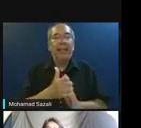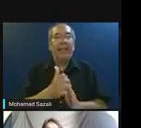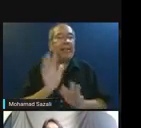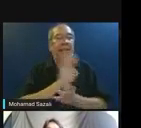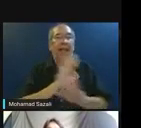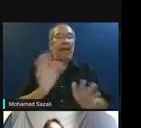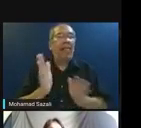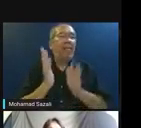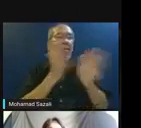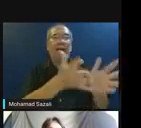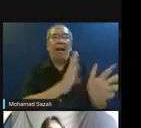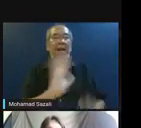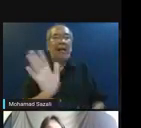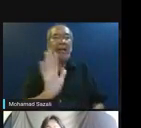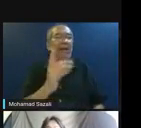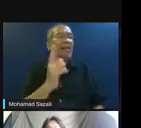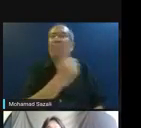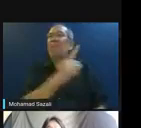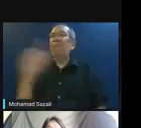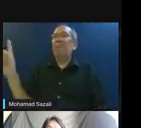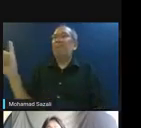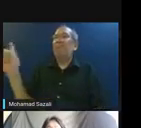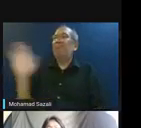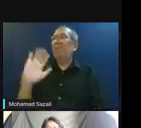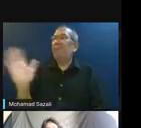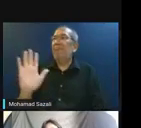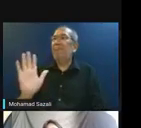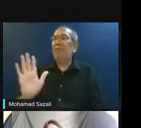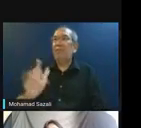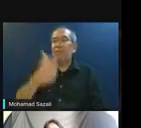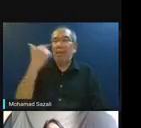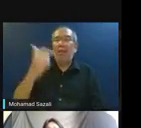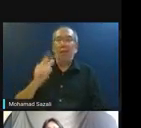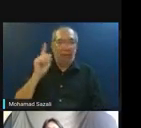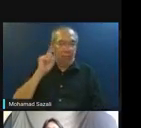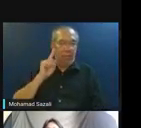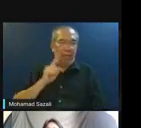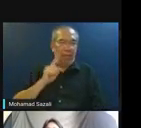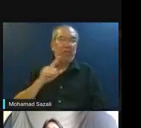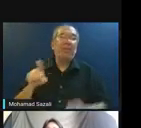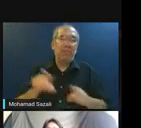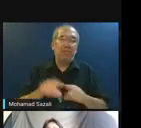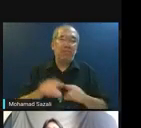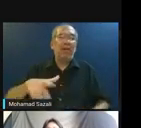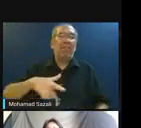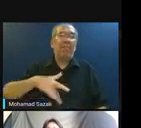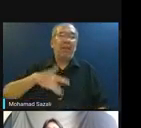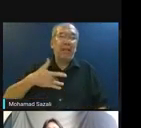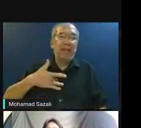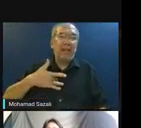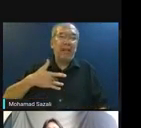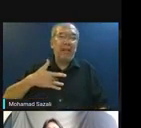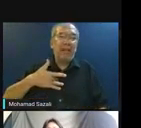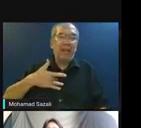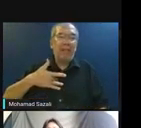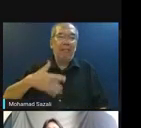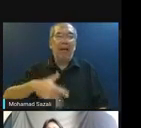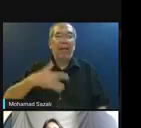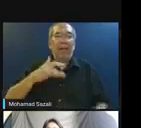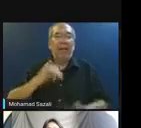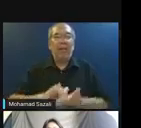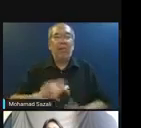Or sometimes like, cannot hear, cannot talk. But even if that's so, if you knew